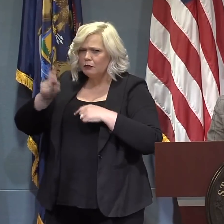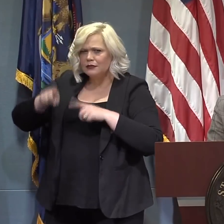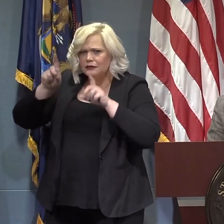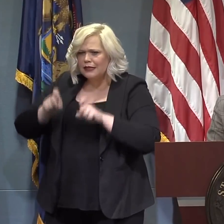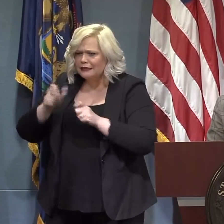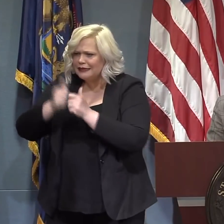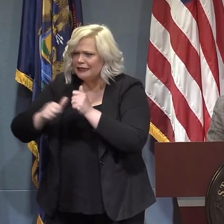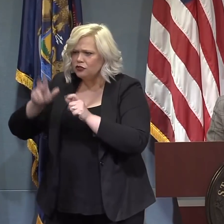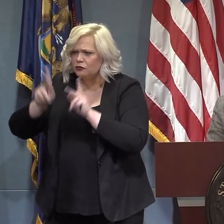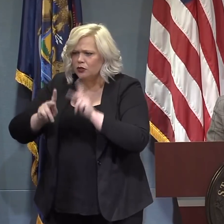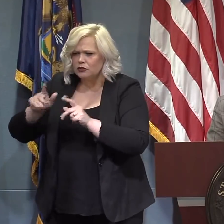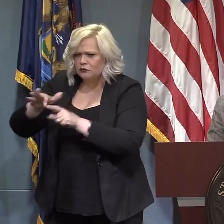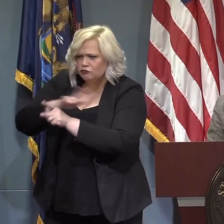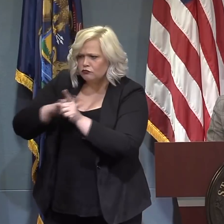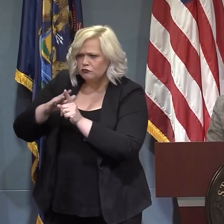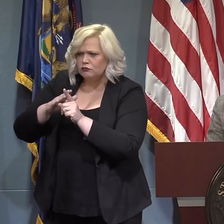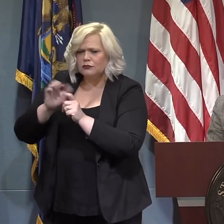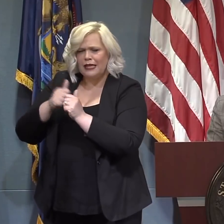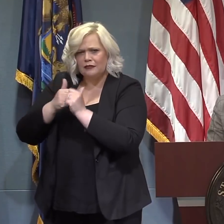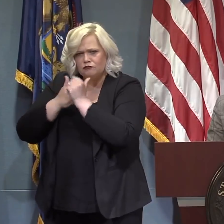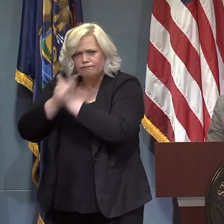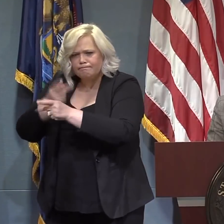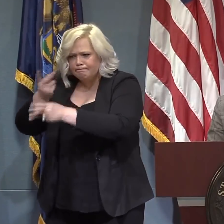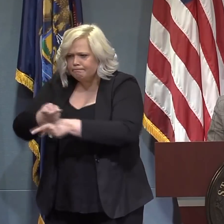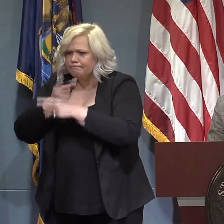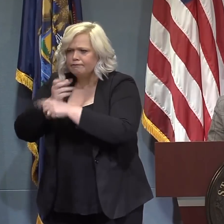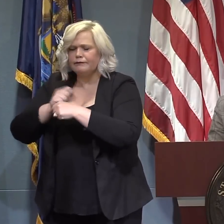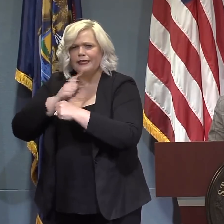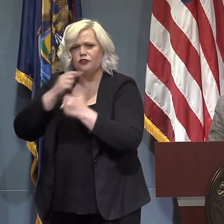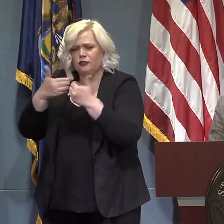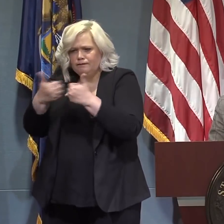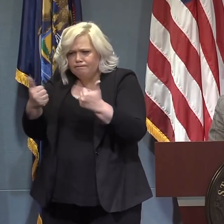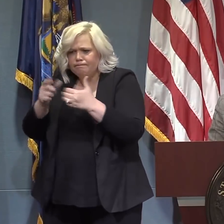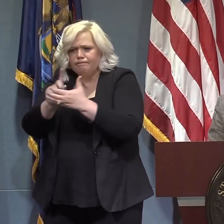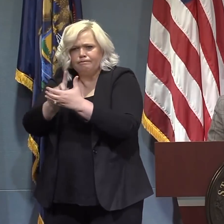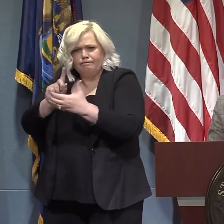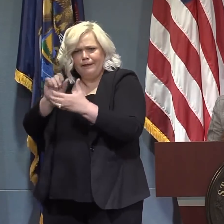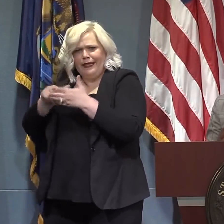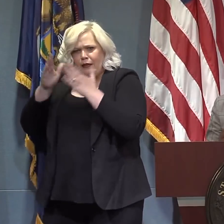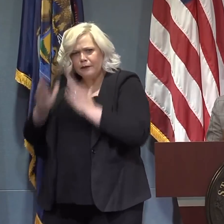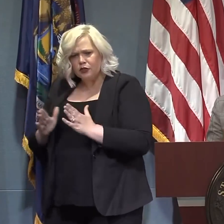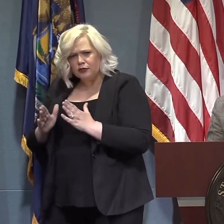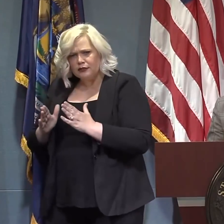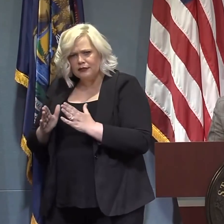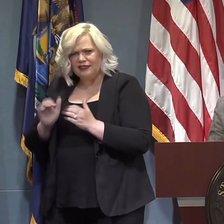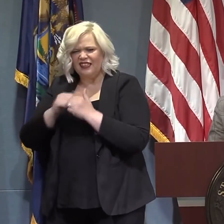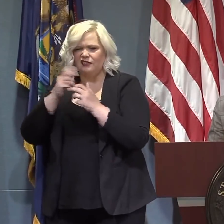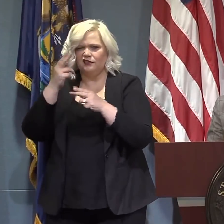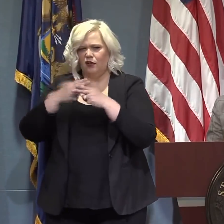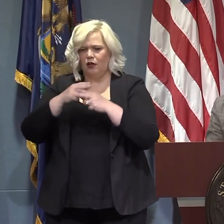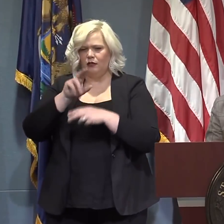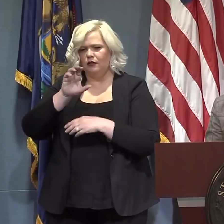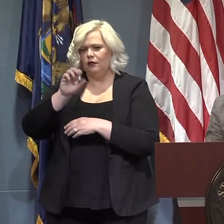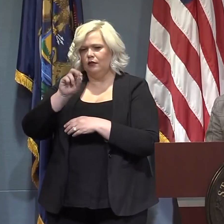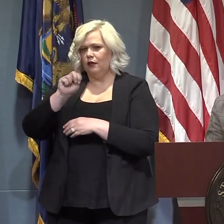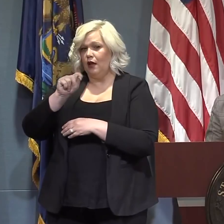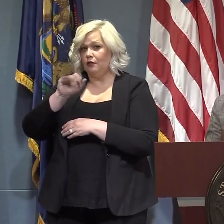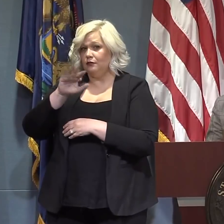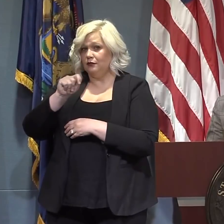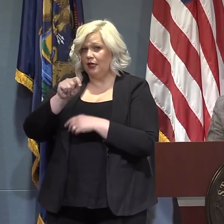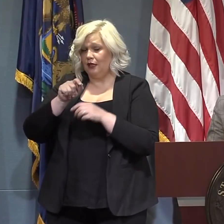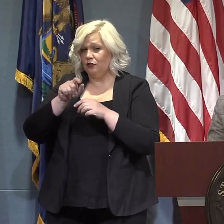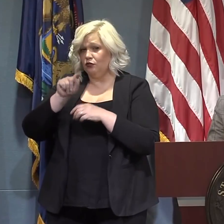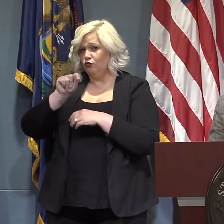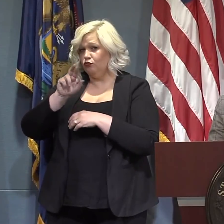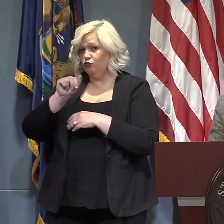follow-up, including for medical treatment, isolation, and quarantine where appropriate. This is called contact tracing, and it's very important, and